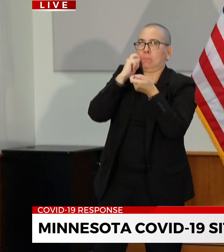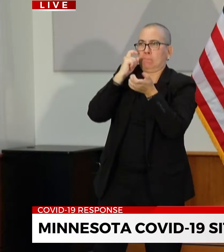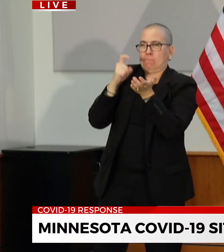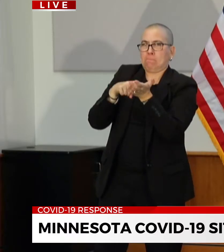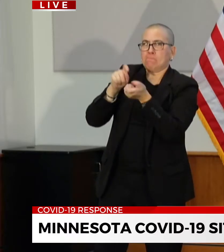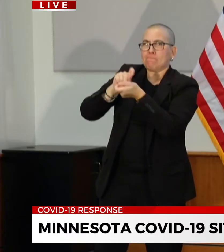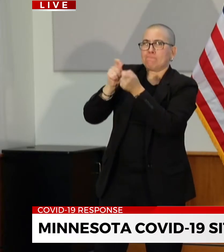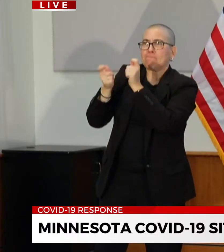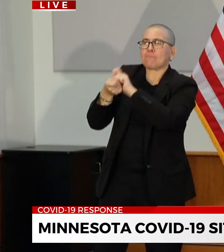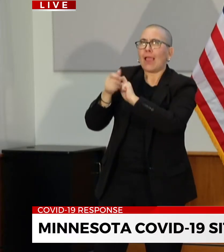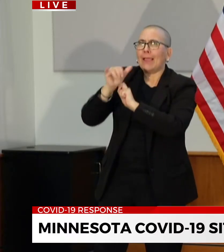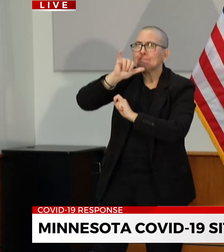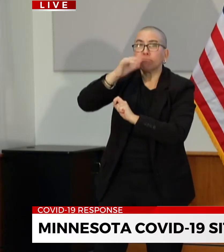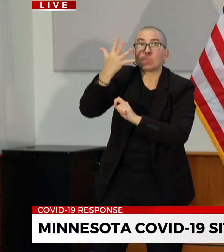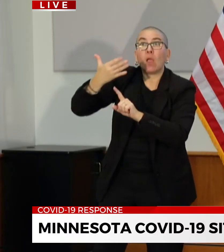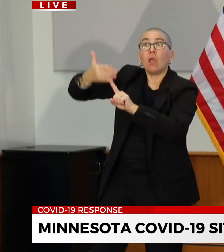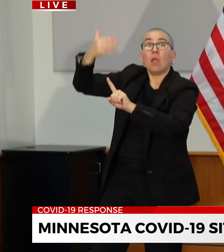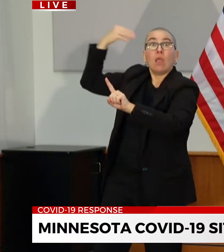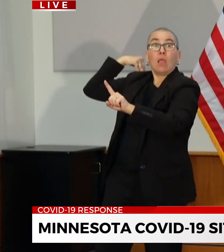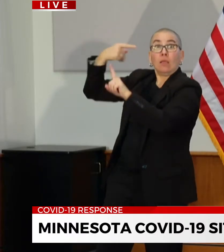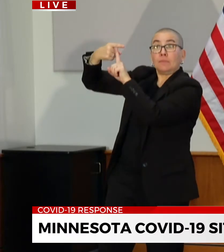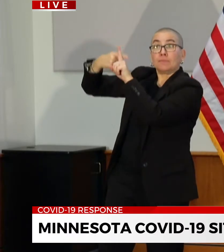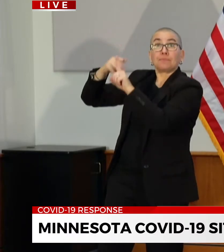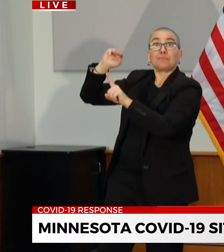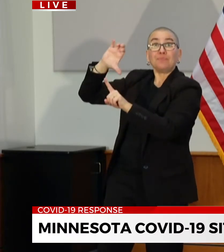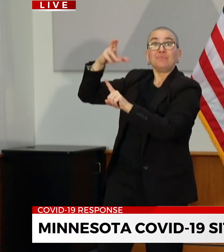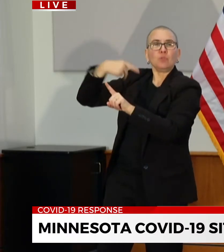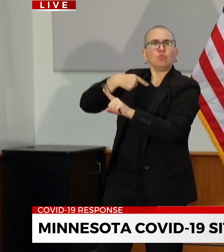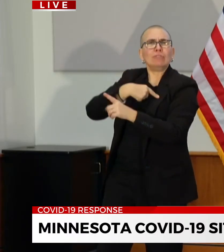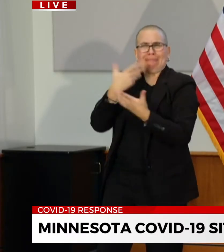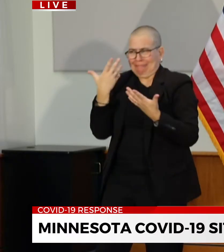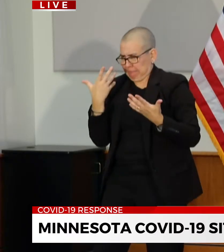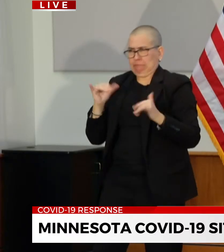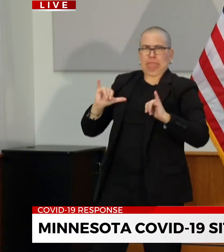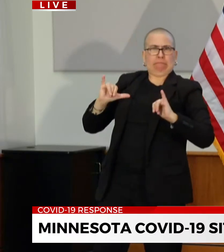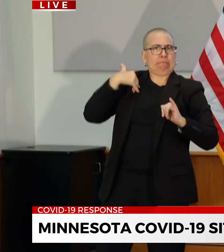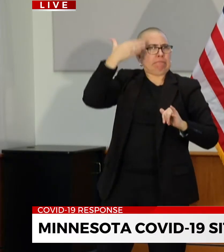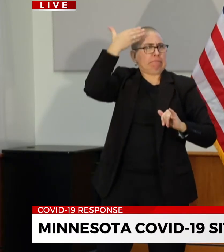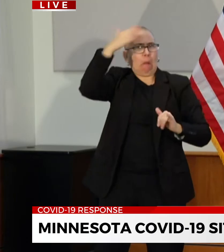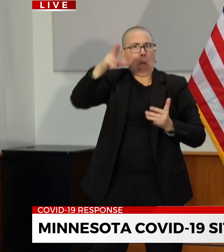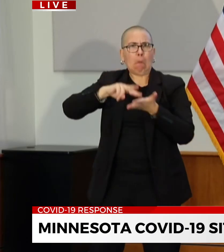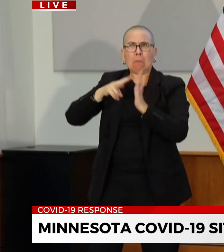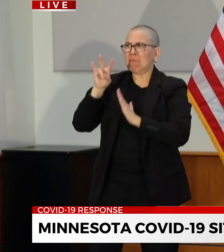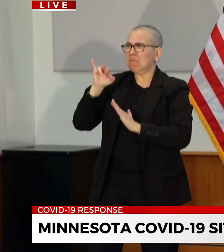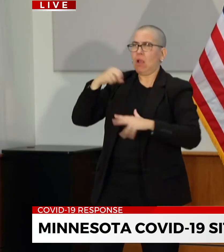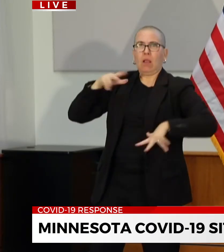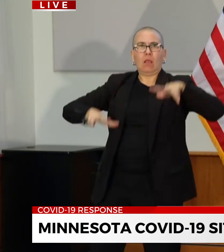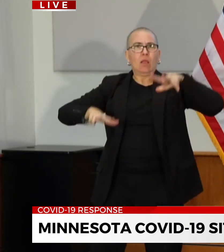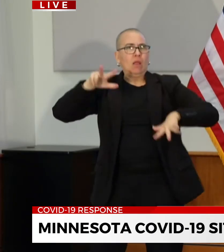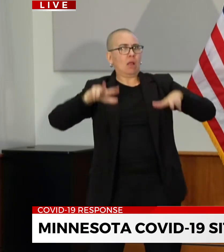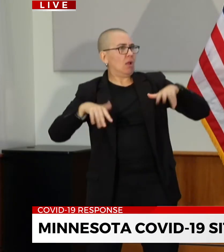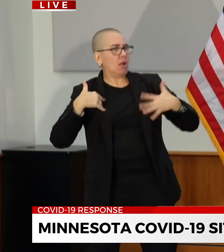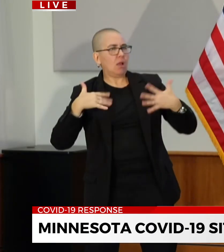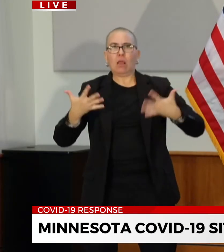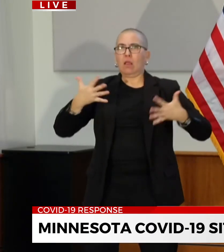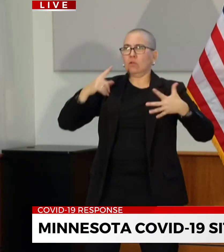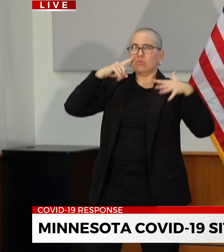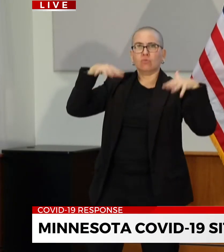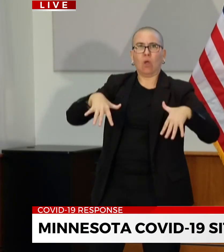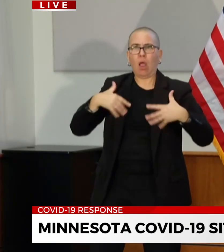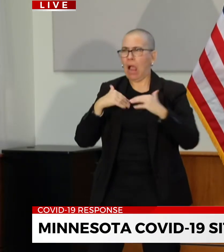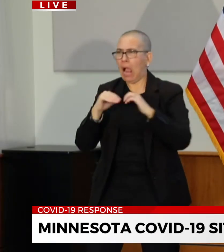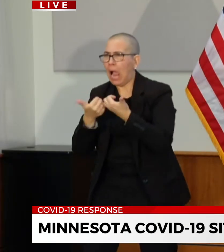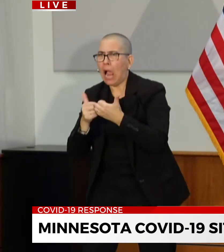didn't know what we were facing, we had no idea the degree to which we could control the spread of this virus, we